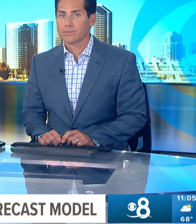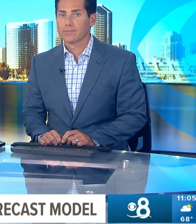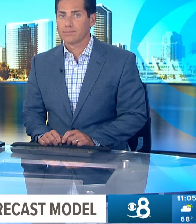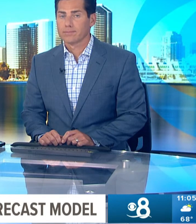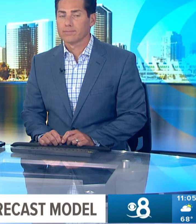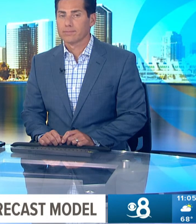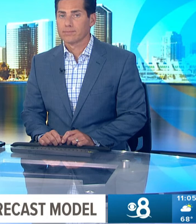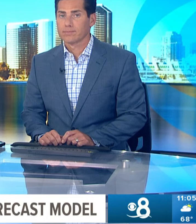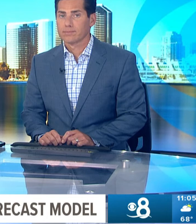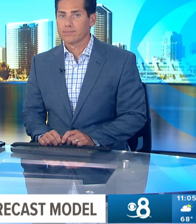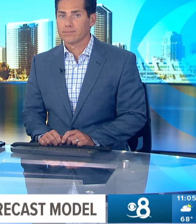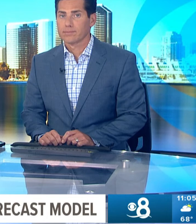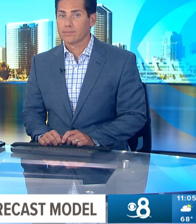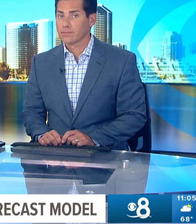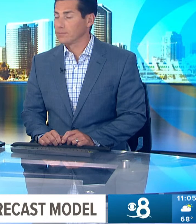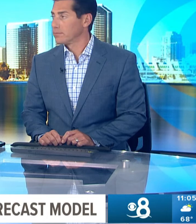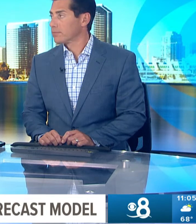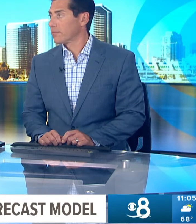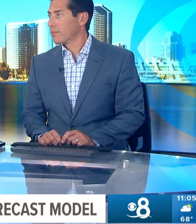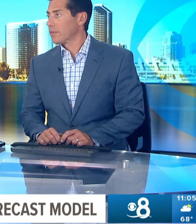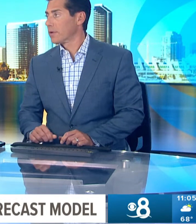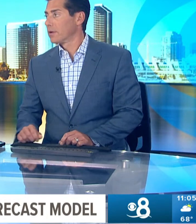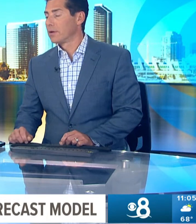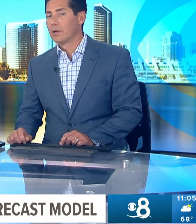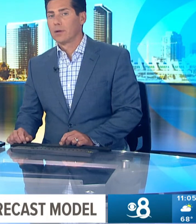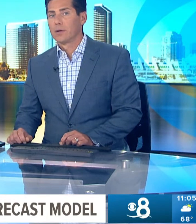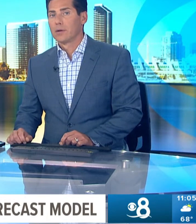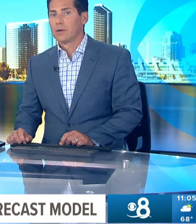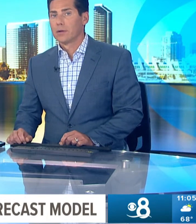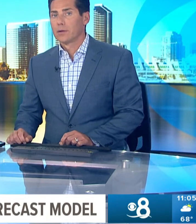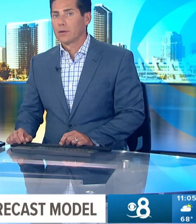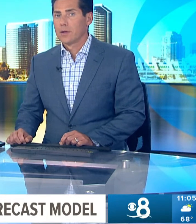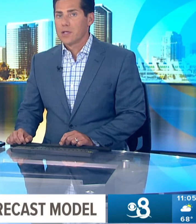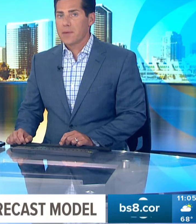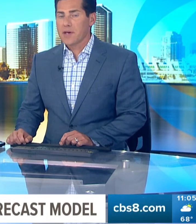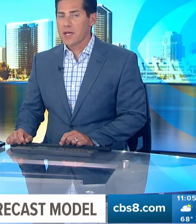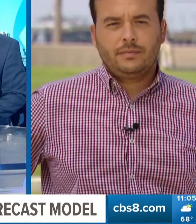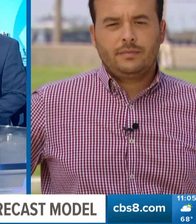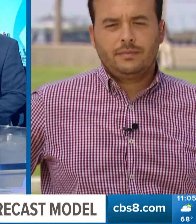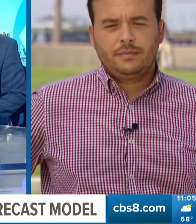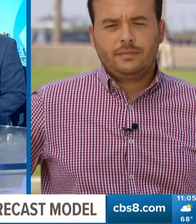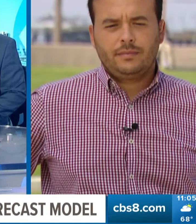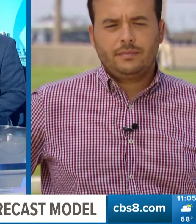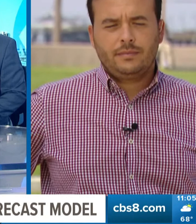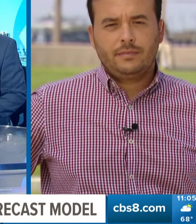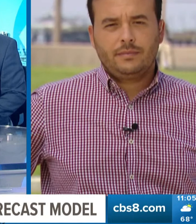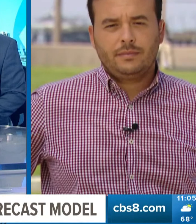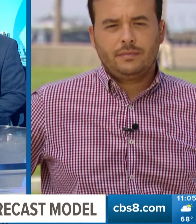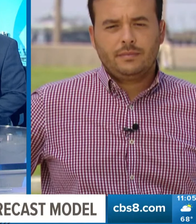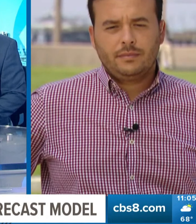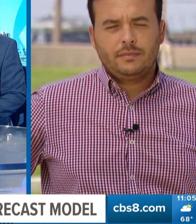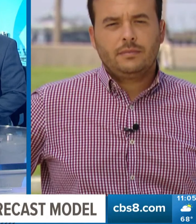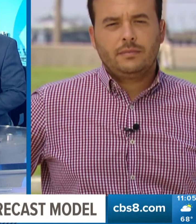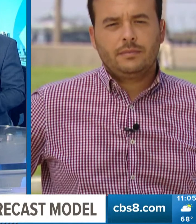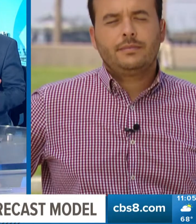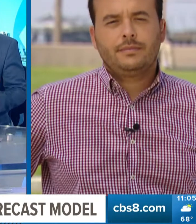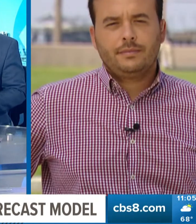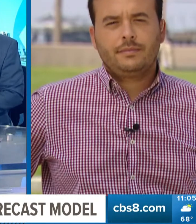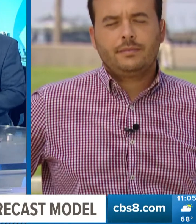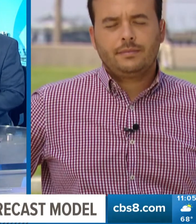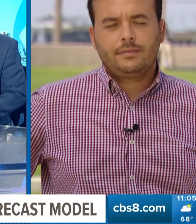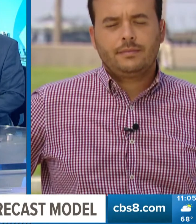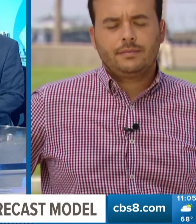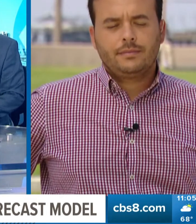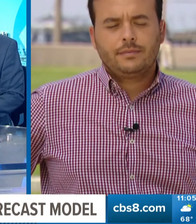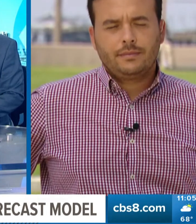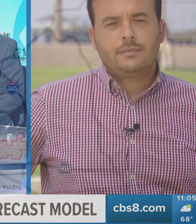Tijuana. Scripps scientists say that the money will help manage and protect the coast as well as our health. CBS 8's Chris Grote live sharing some new information from these